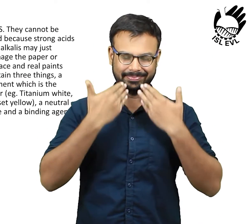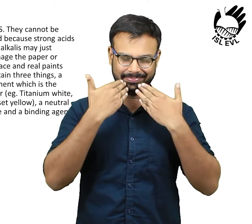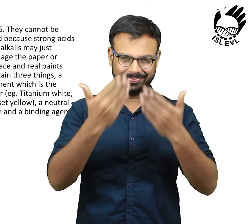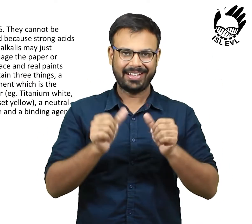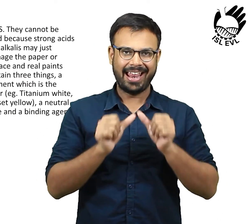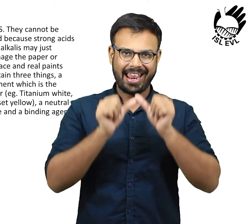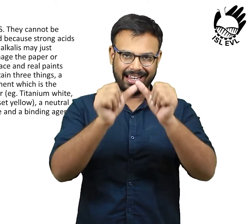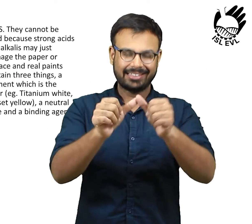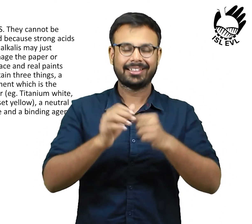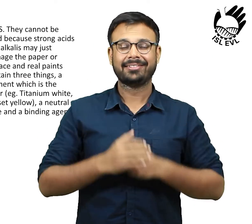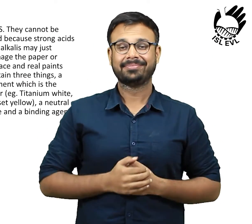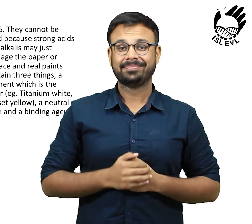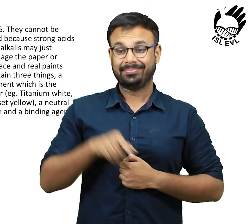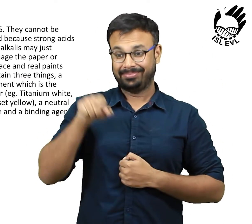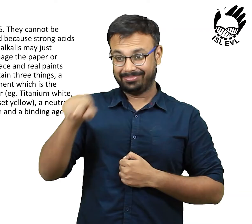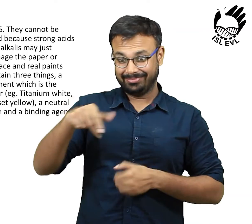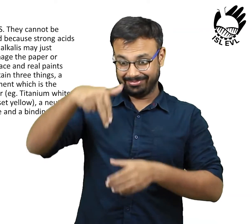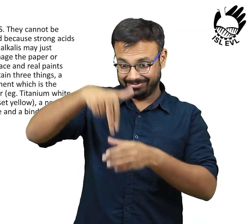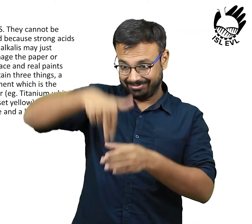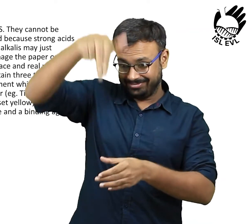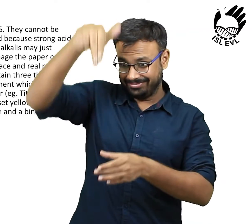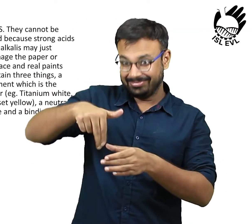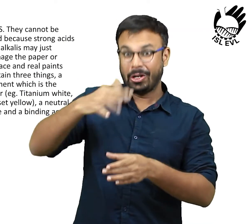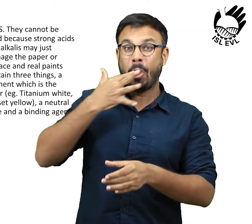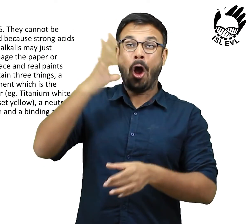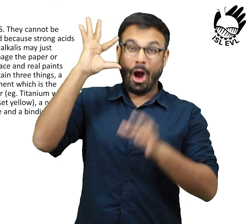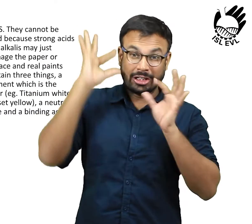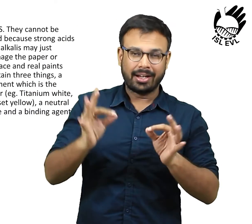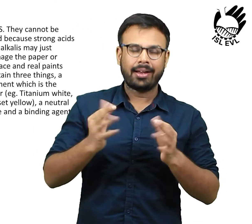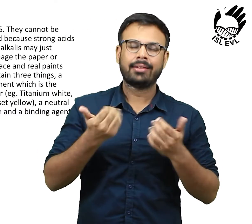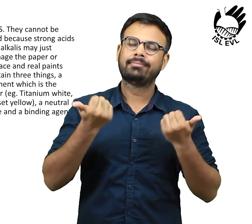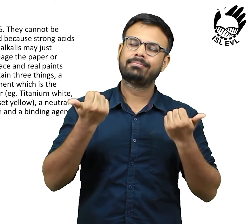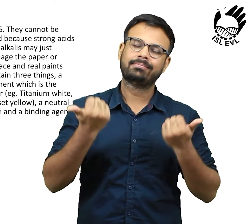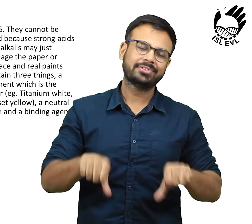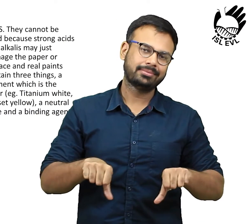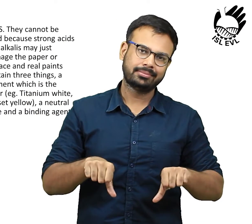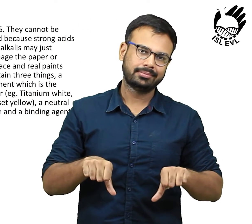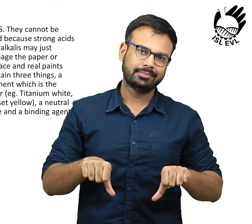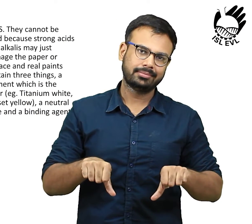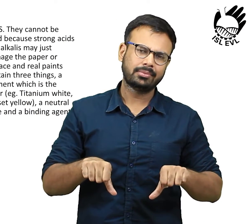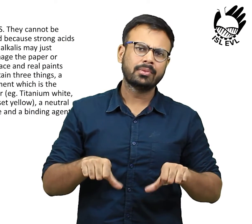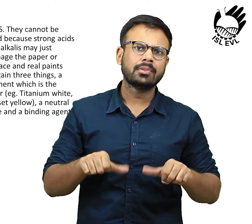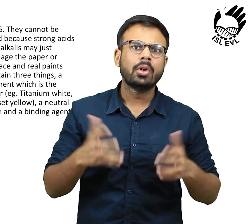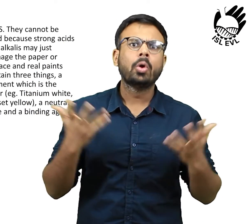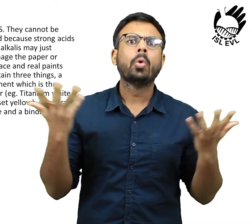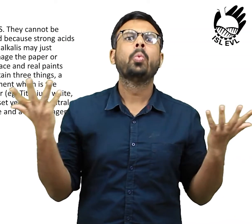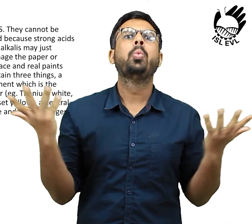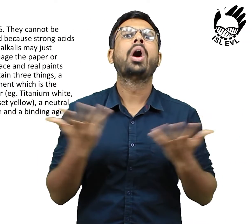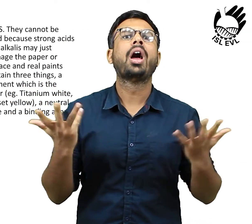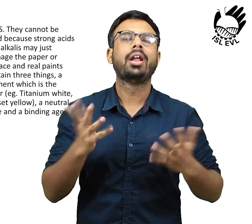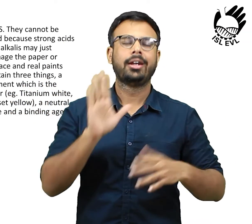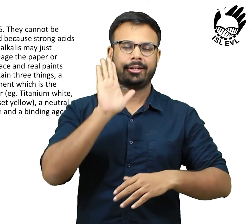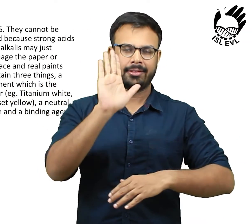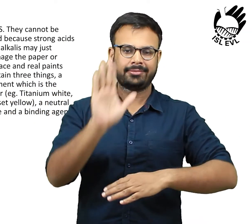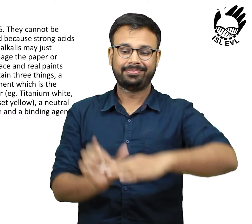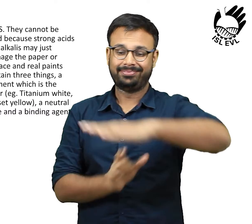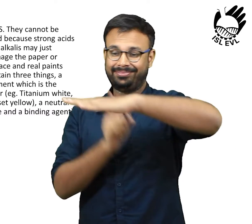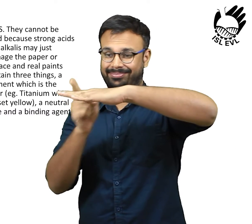used. Can anyone tell us why and what exactly is present in the real paints? These chemicals cannot be